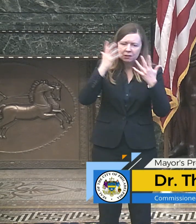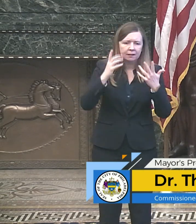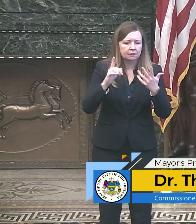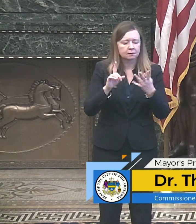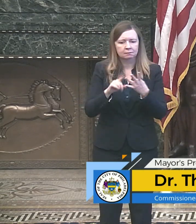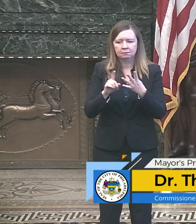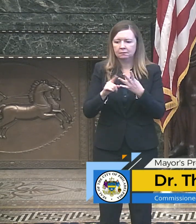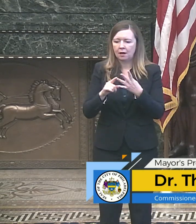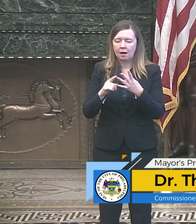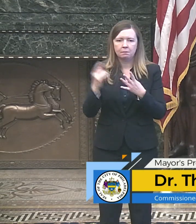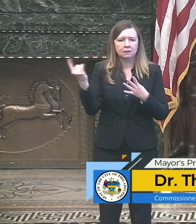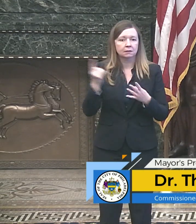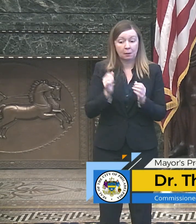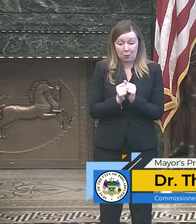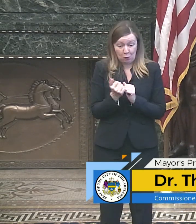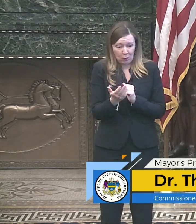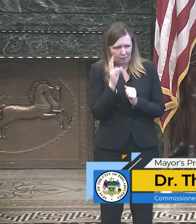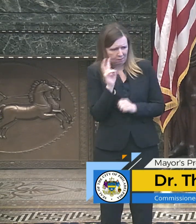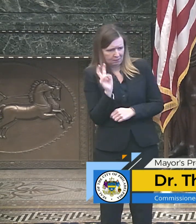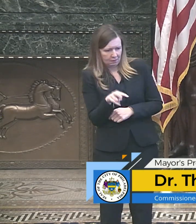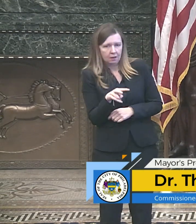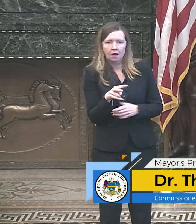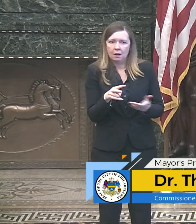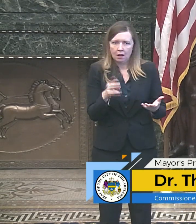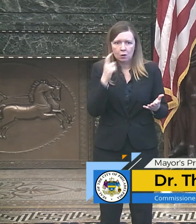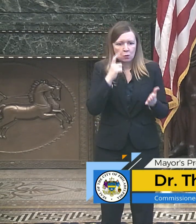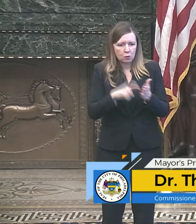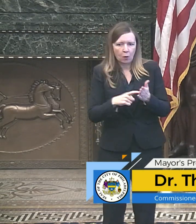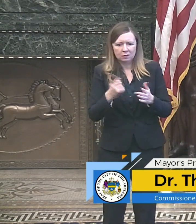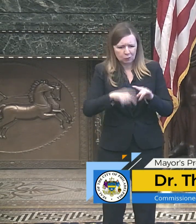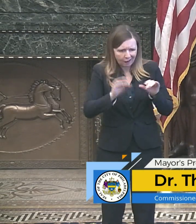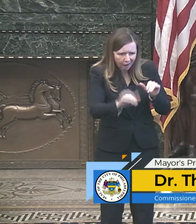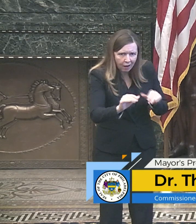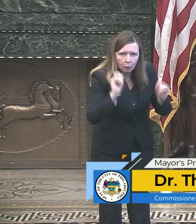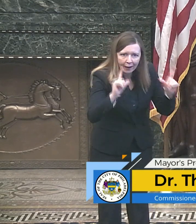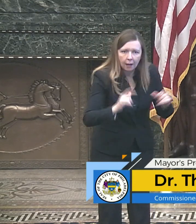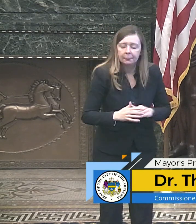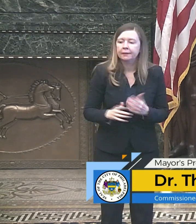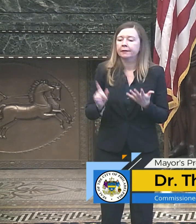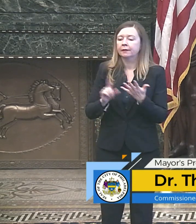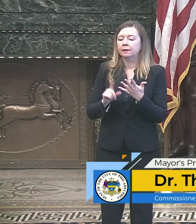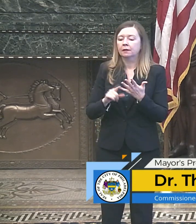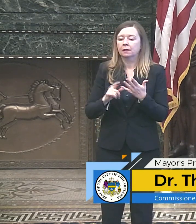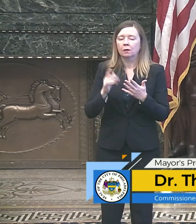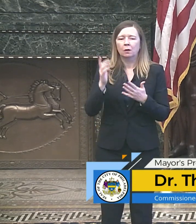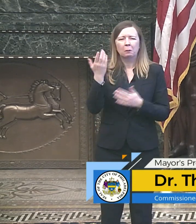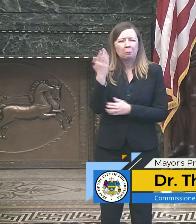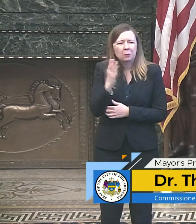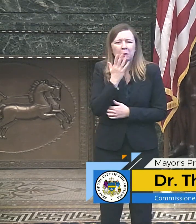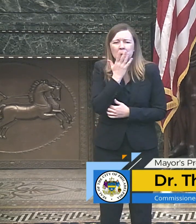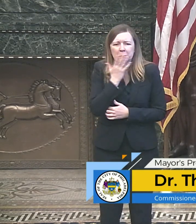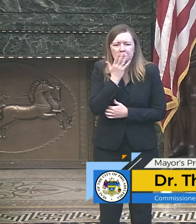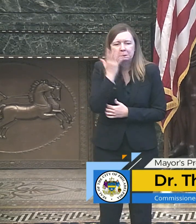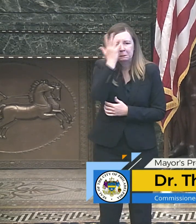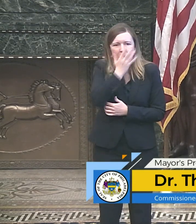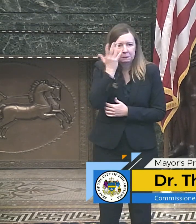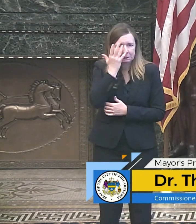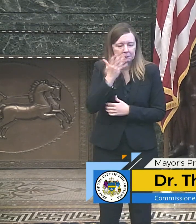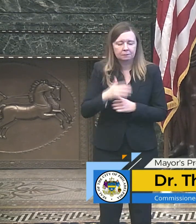or if someone with you you have difficulty arousing them, or a bluish look to the lips and